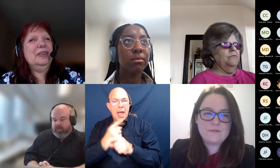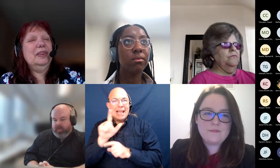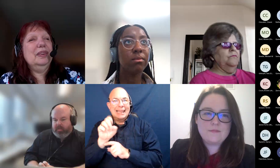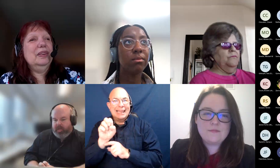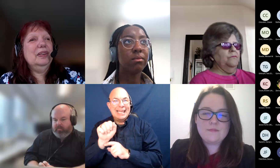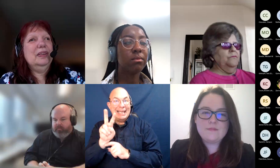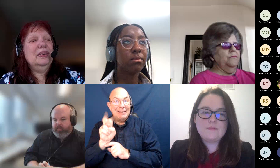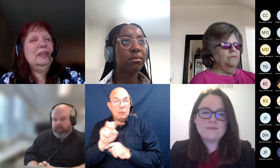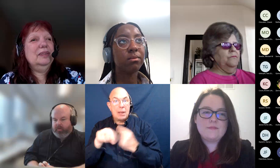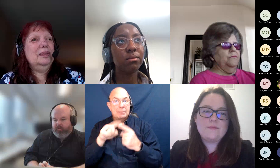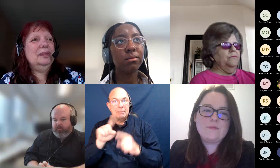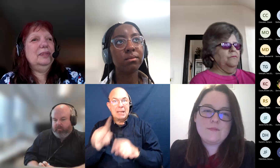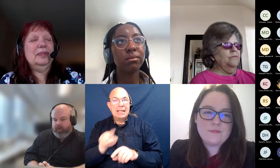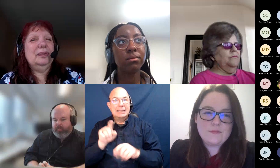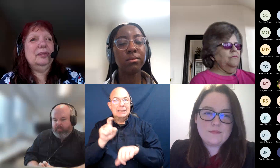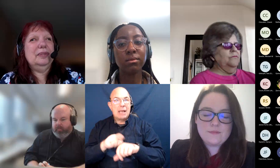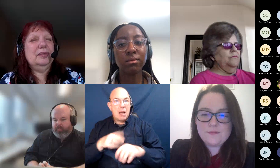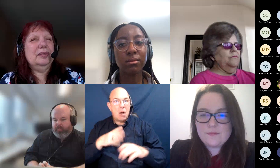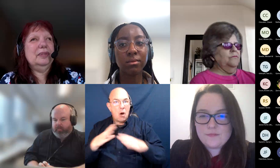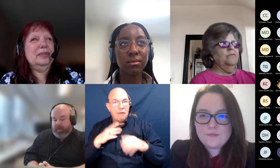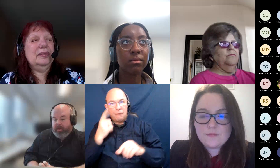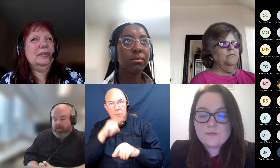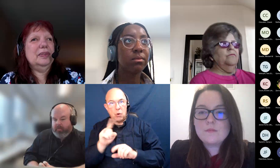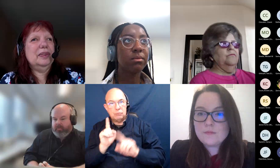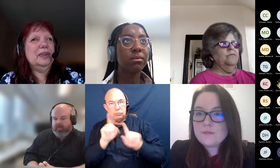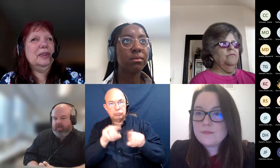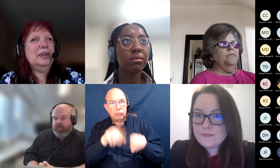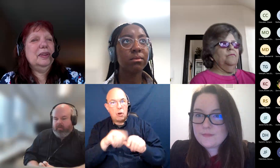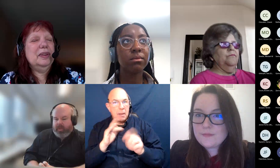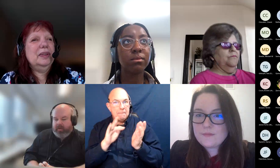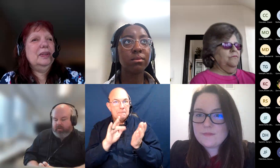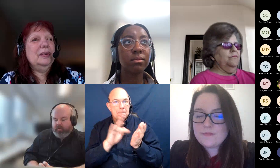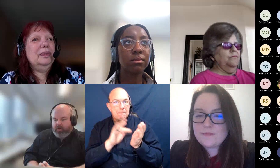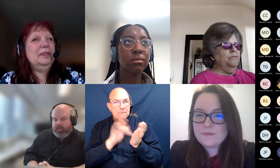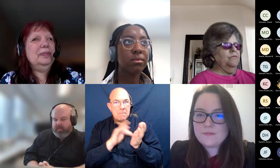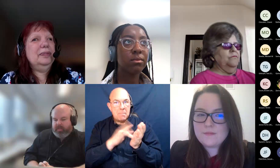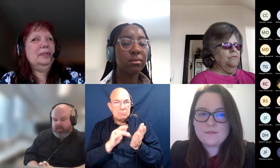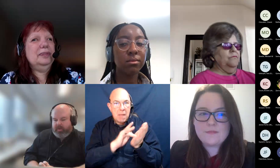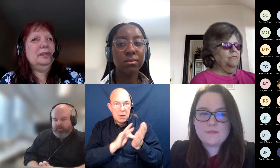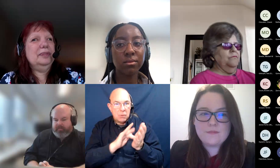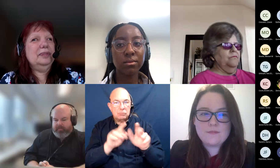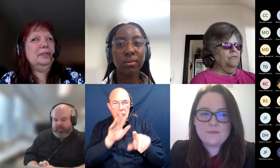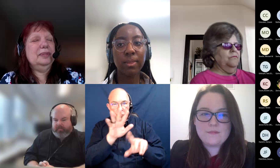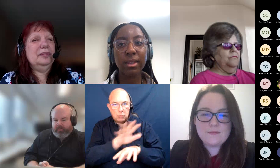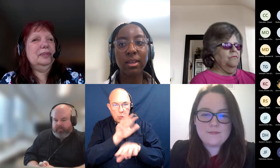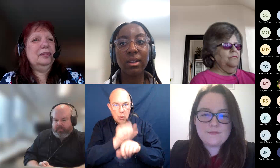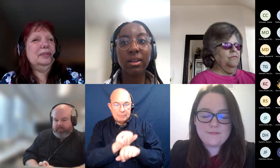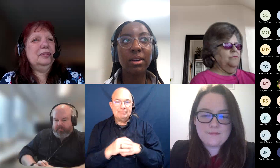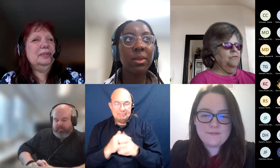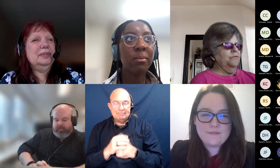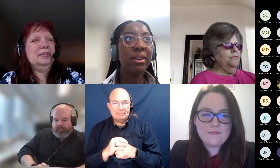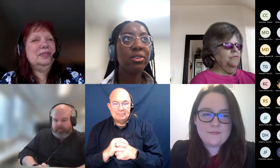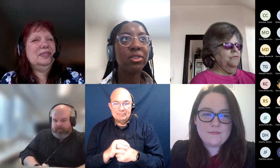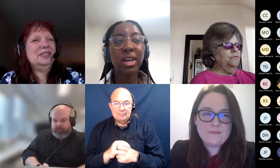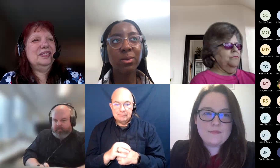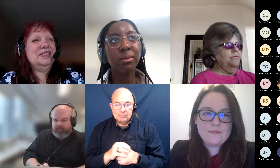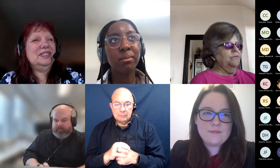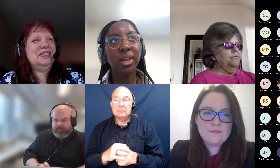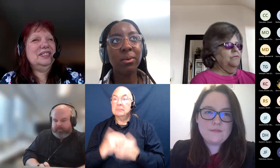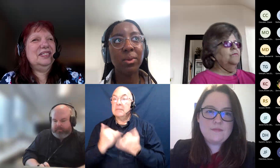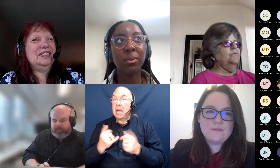do need to take time off your medical appointments related to your workplace injury. The